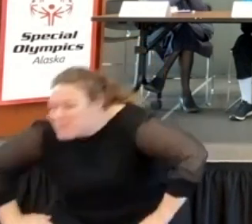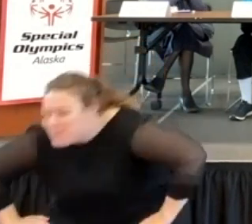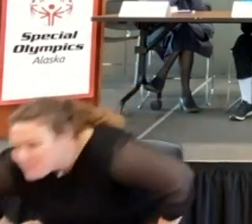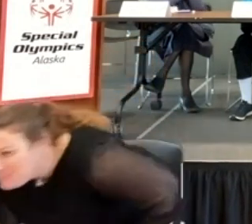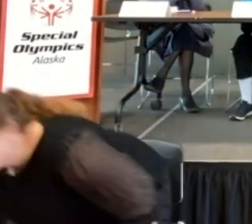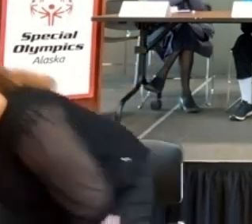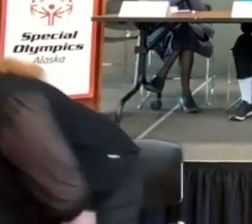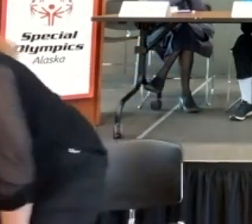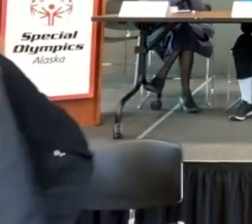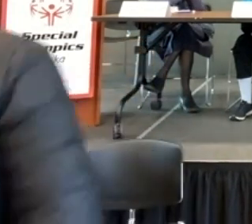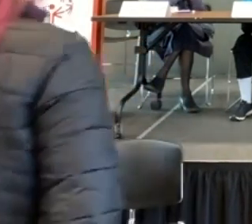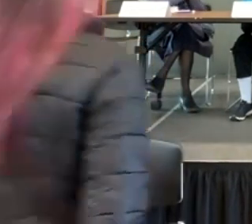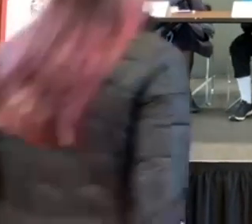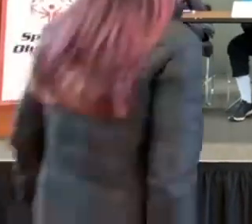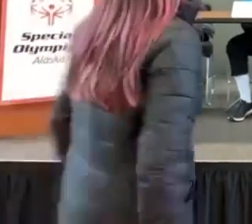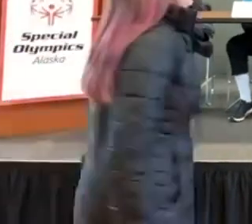Thank you.